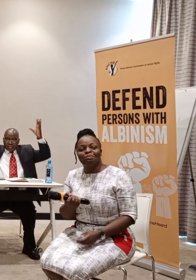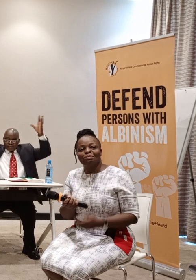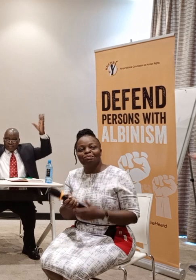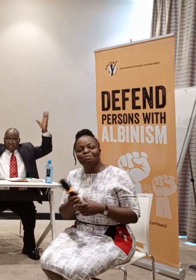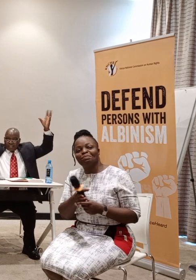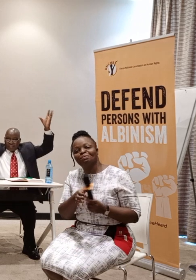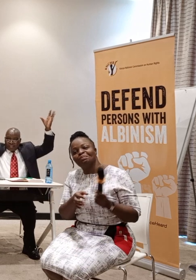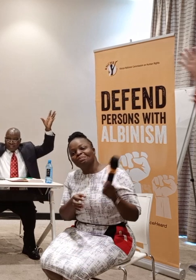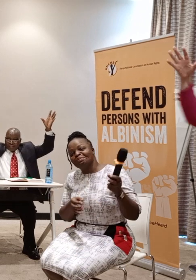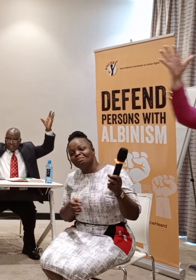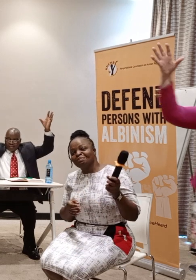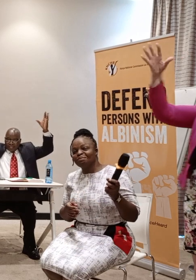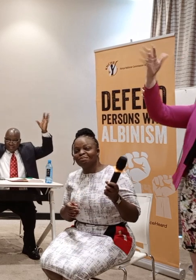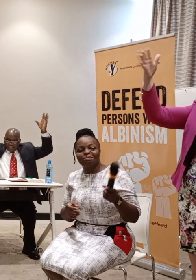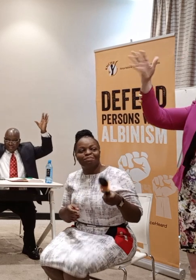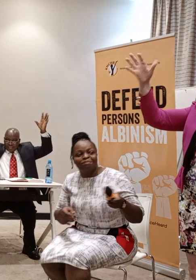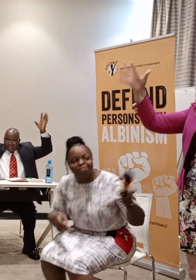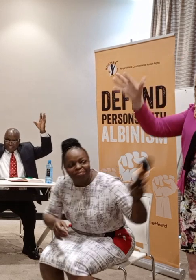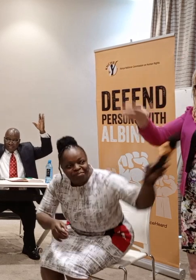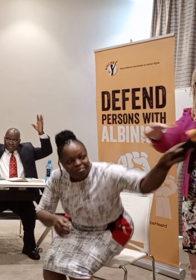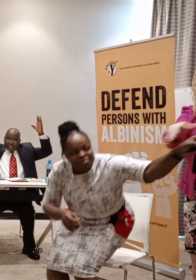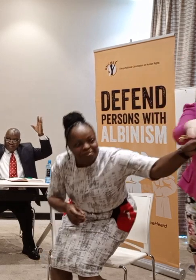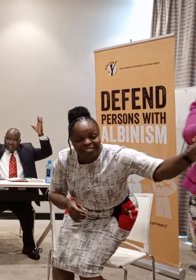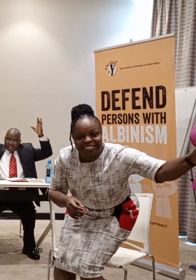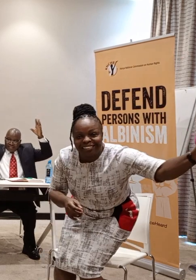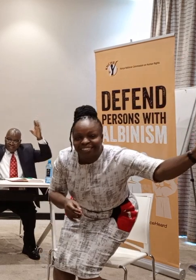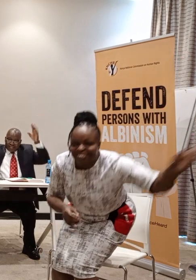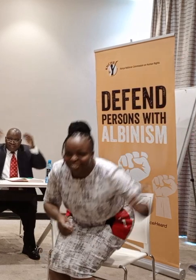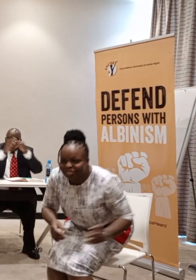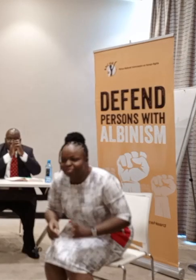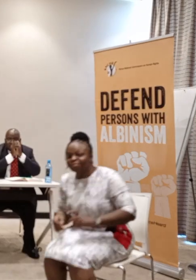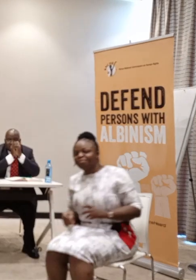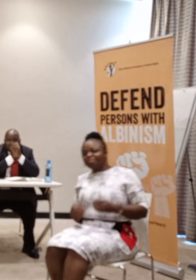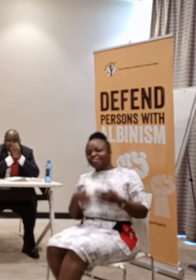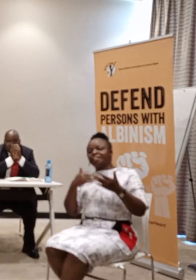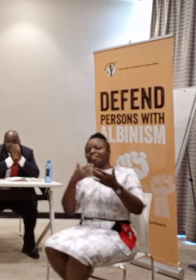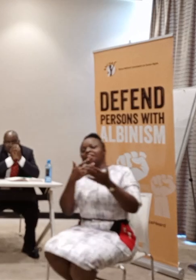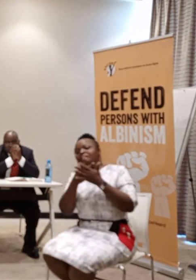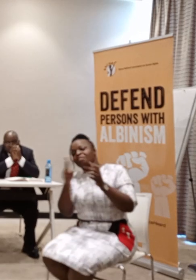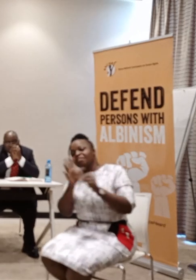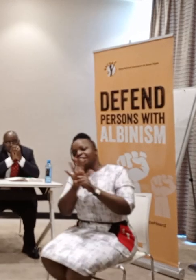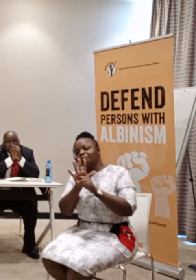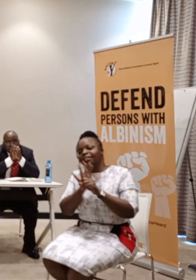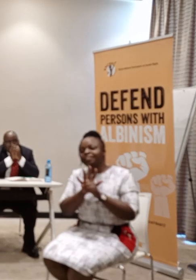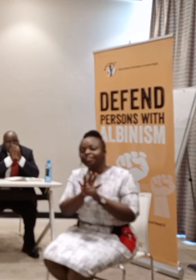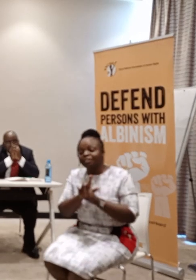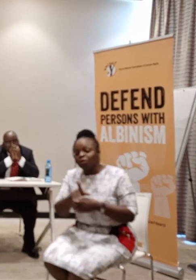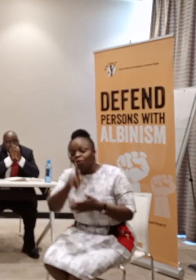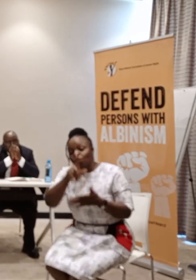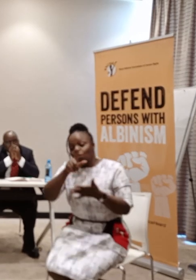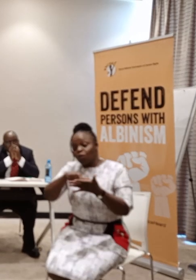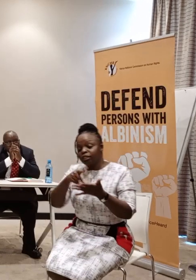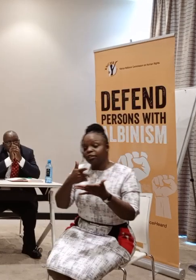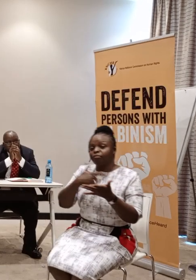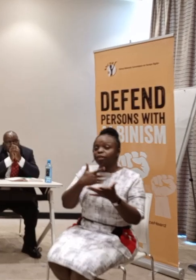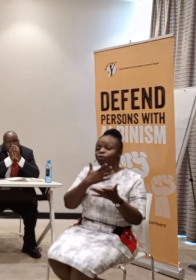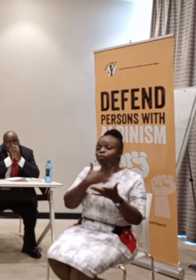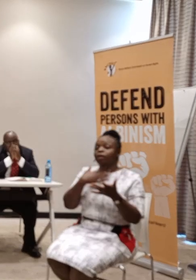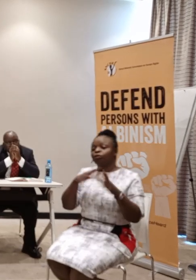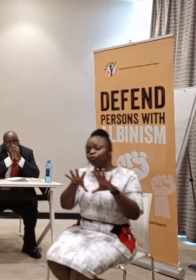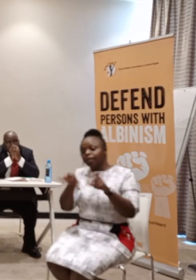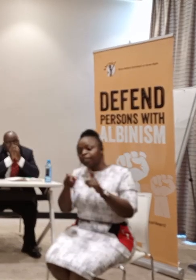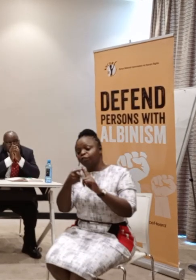Thank you very much. Thank you. Yeah, so what I was trying to actually get from all of us